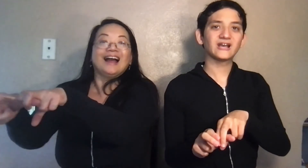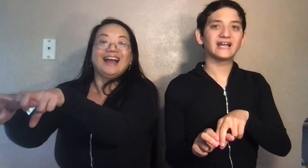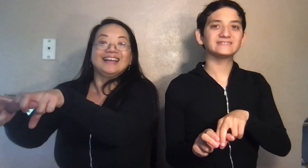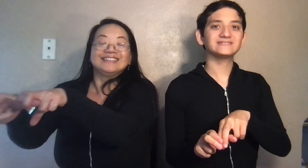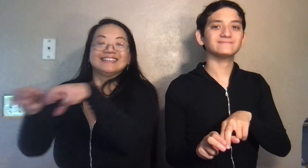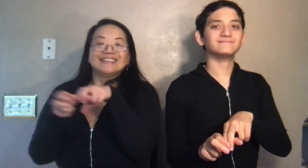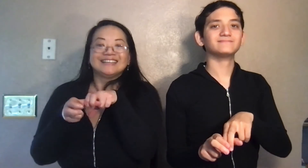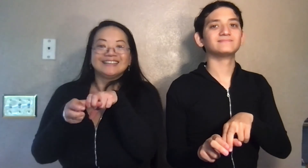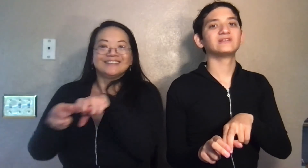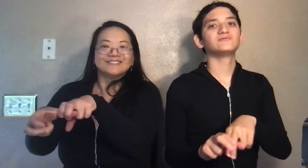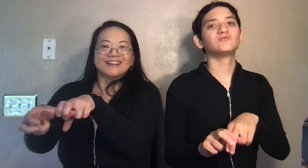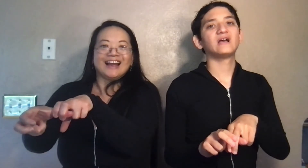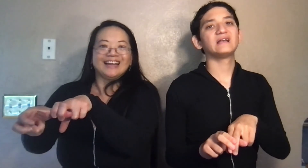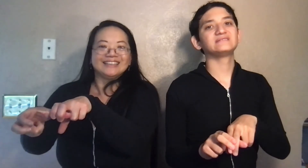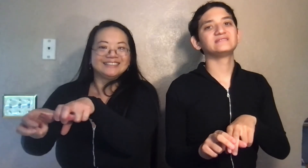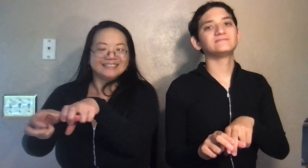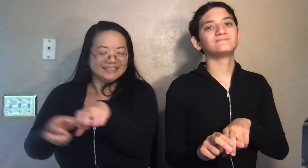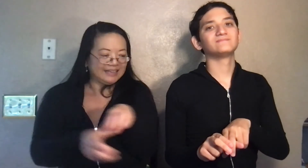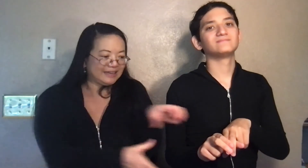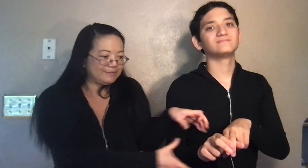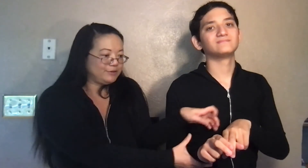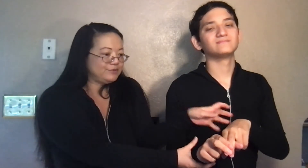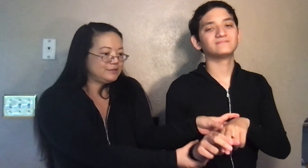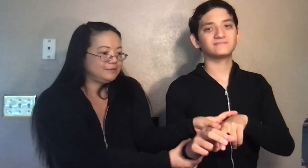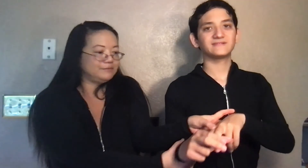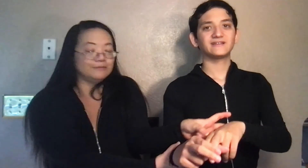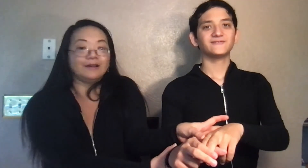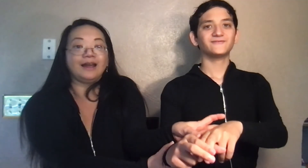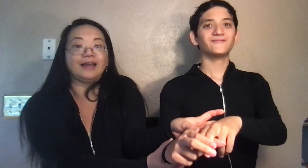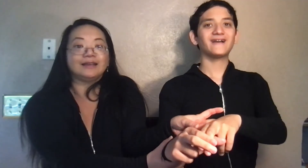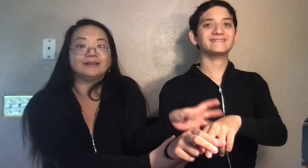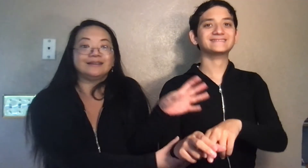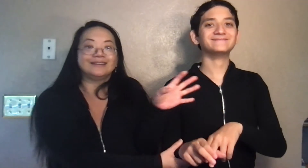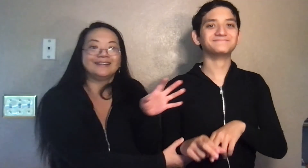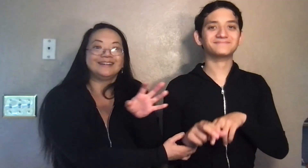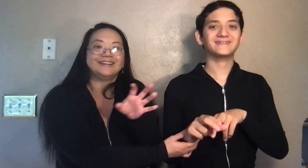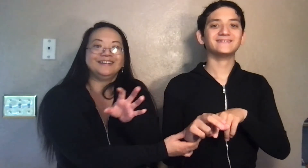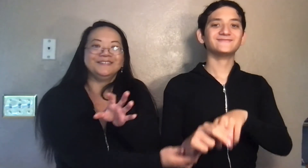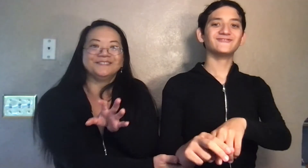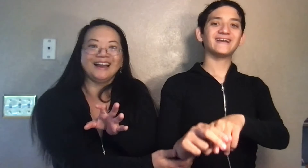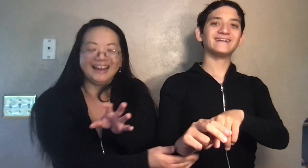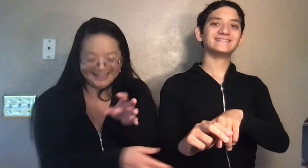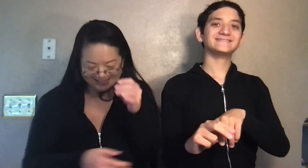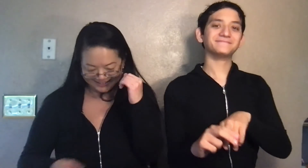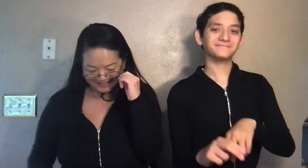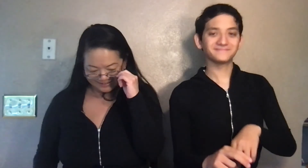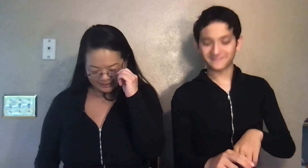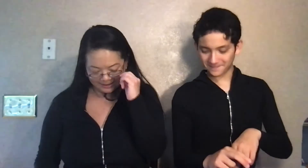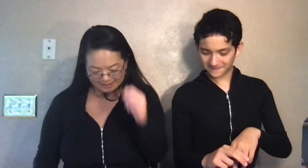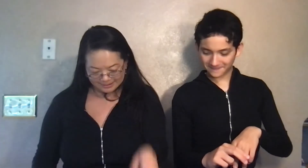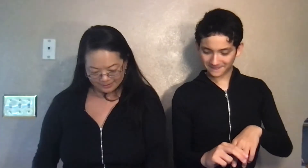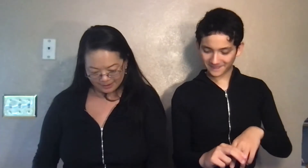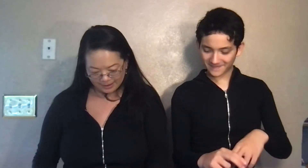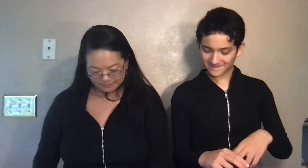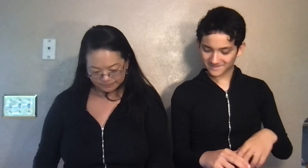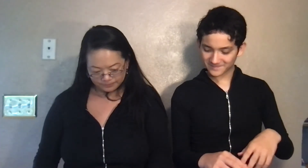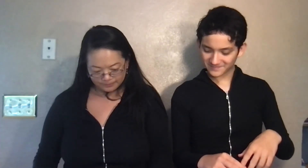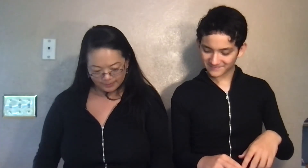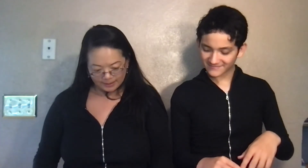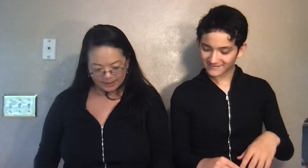Ride. Ride. Yeah, and it moves. Ride. Ride. Nice. Okay.